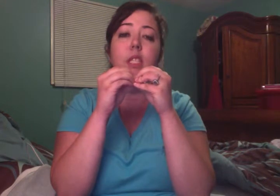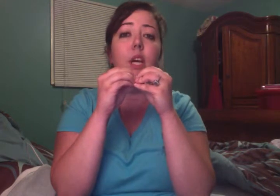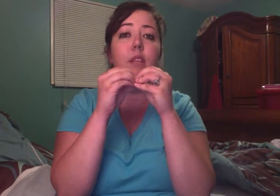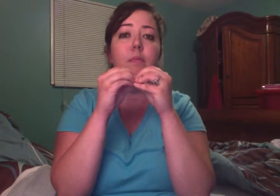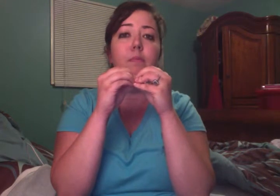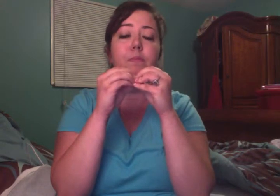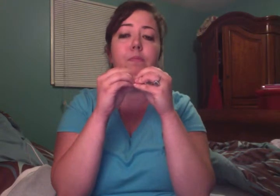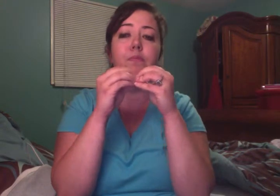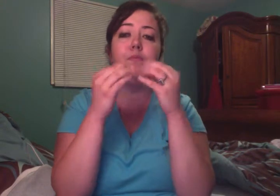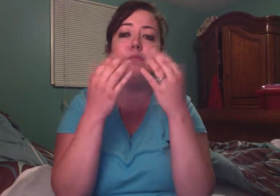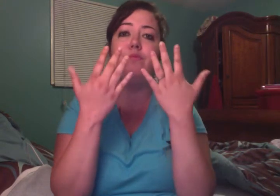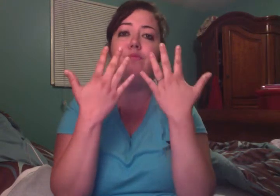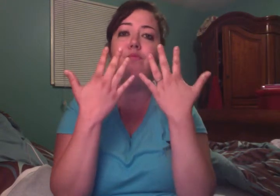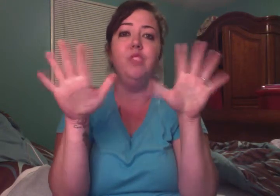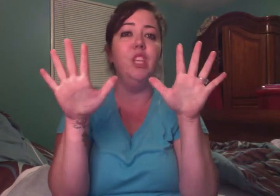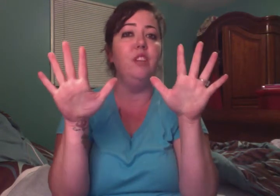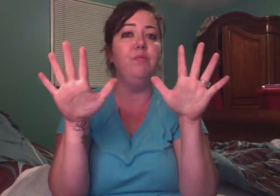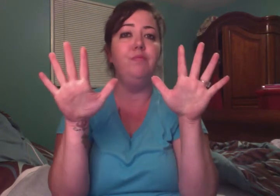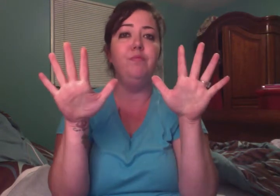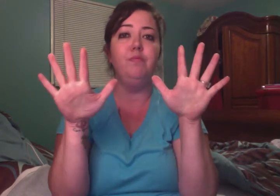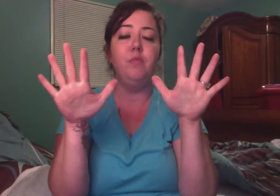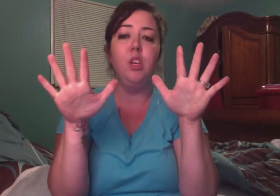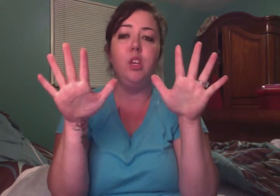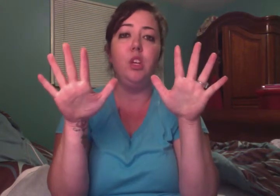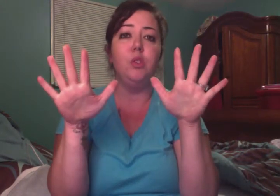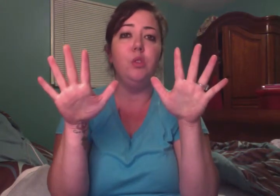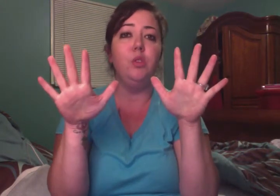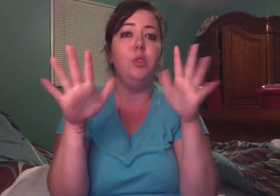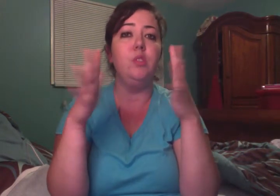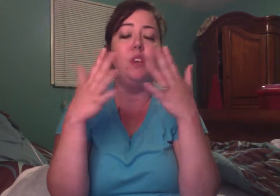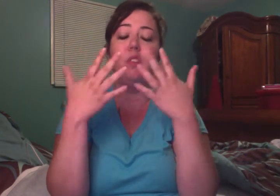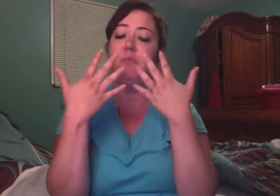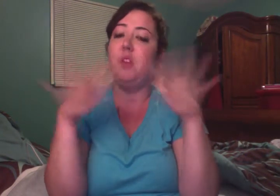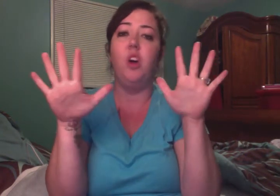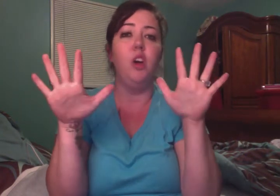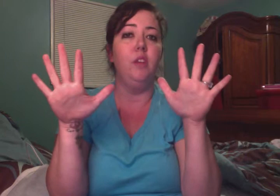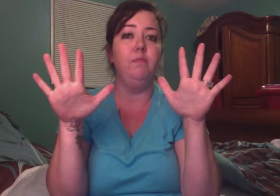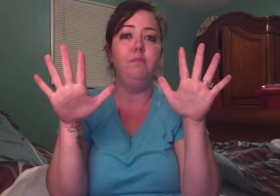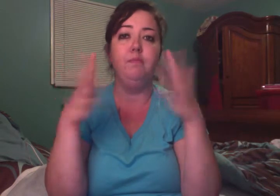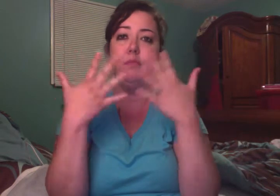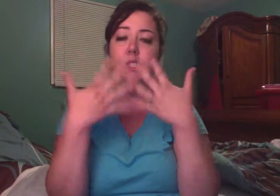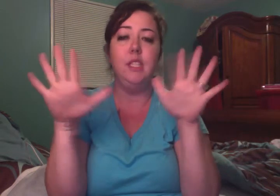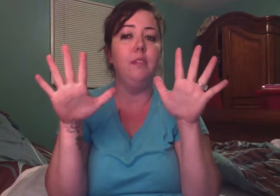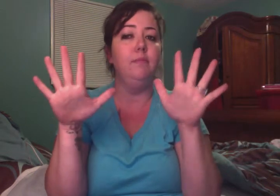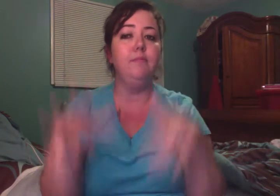Done. Done. You can also use that for all gone. Done.